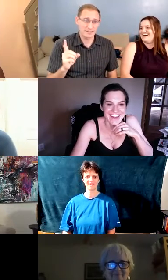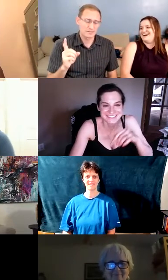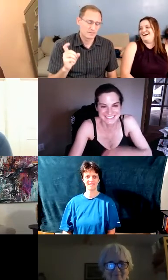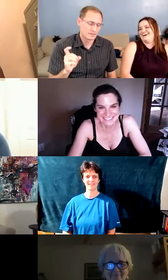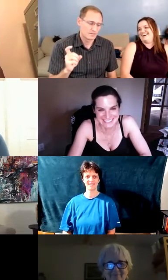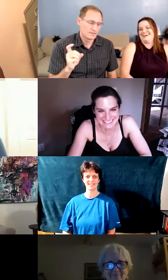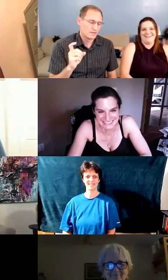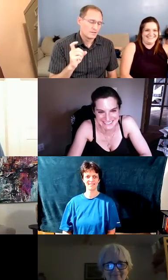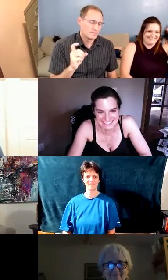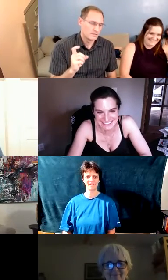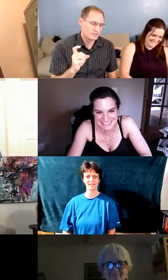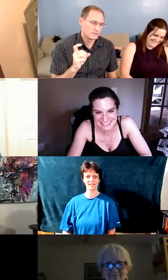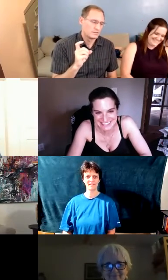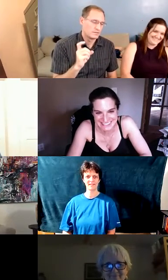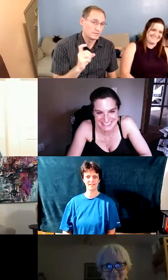compared to,